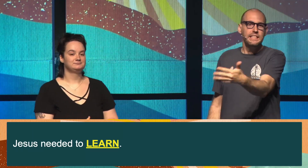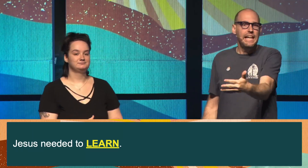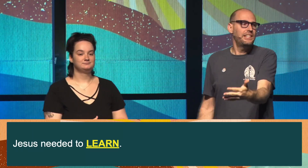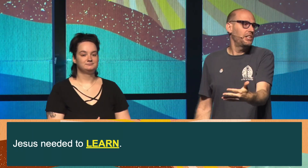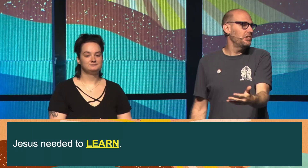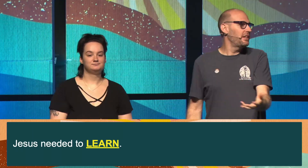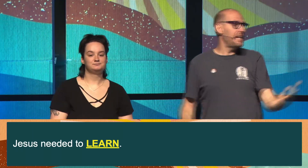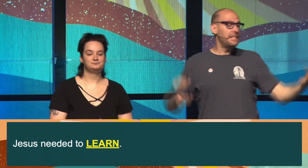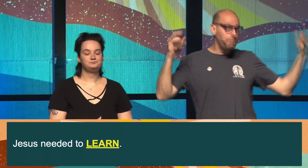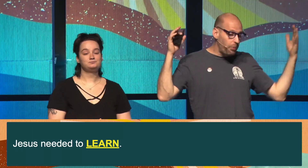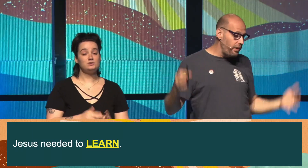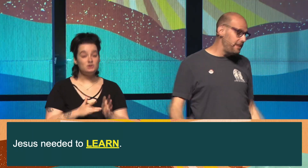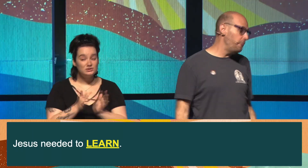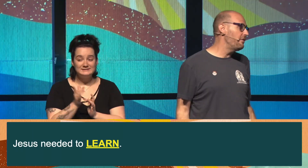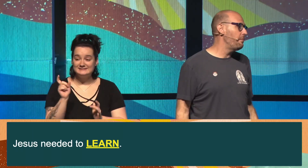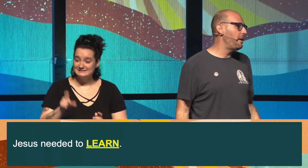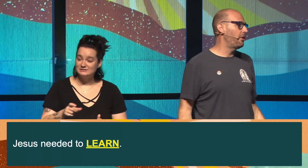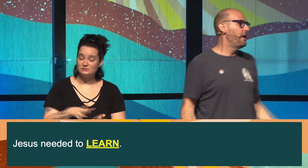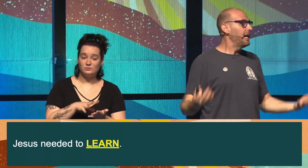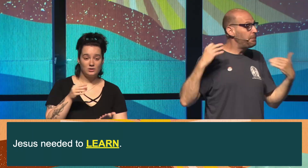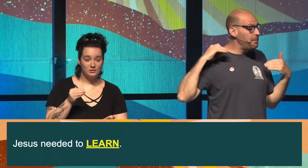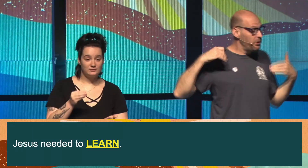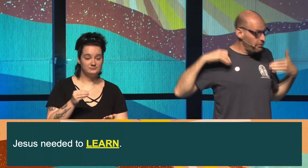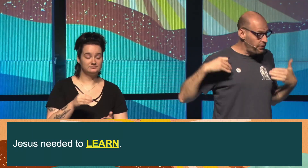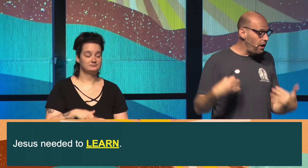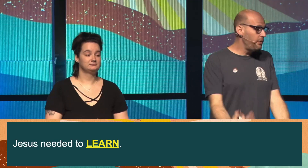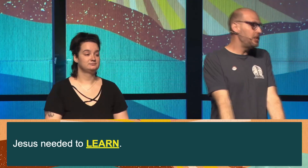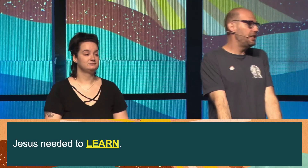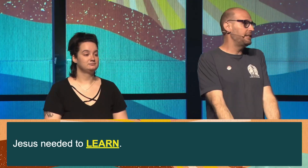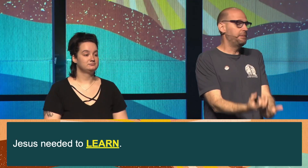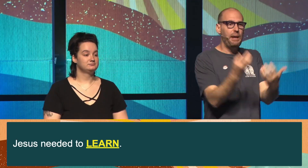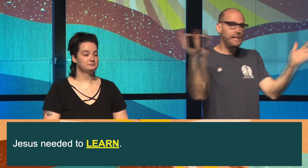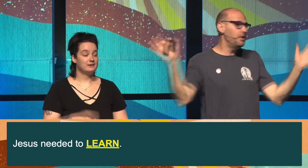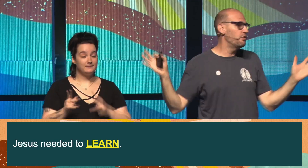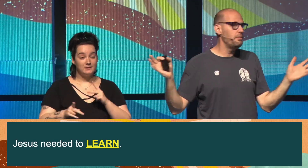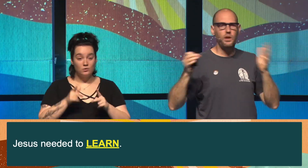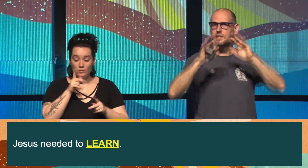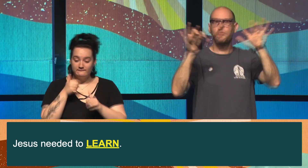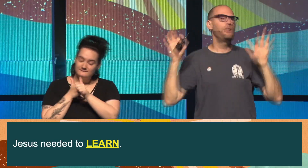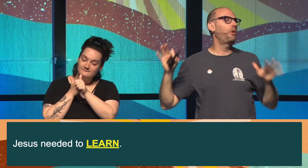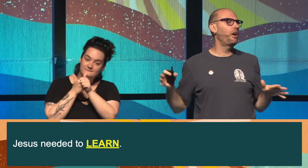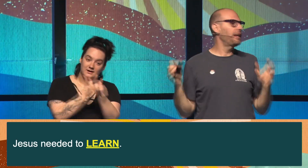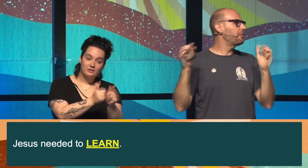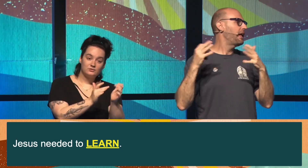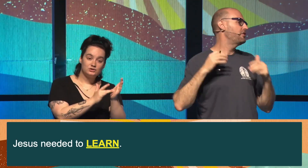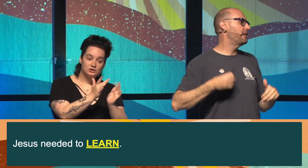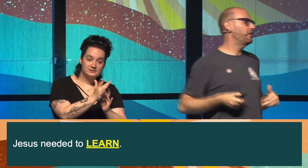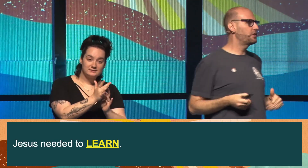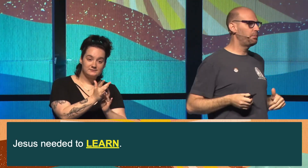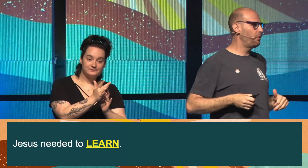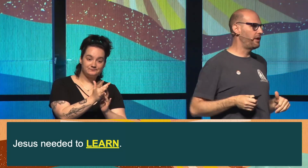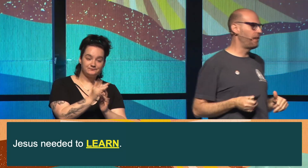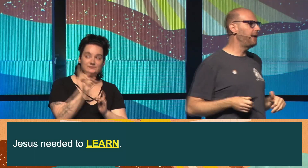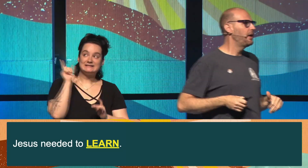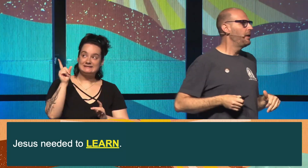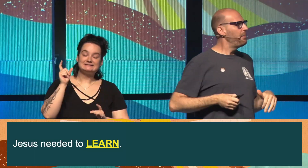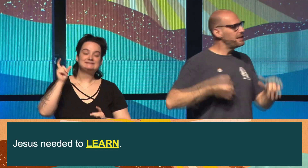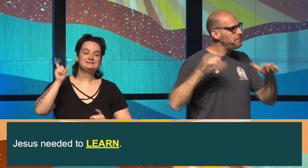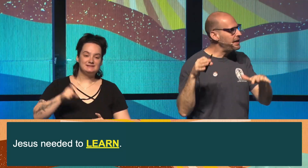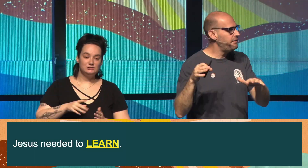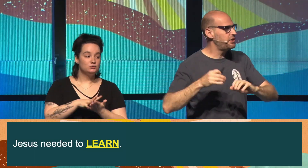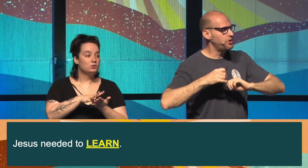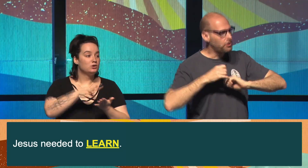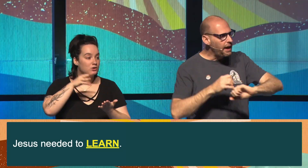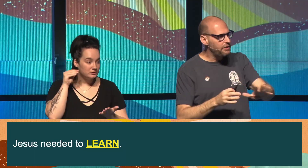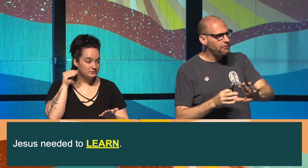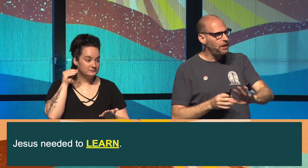Like Jesus had to learn. Like it's important that we remember as people who are following Jesus, many in the room are, some of you aren't, and I'm glad you're here exploring, right? But as